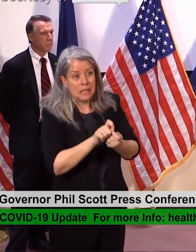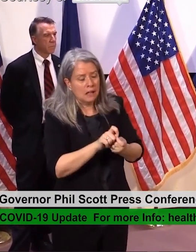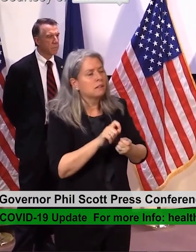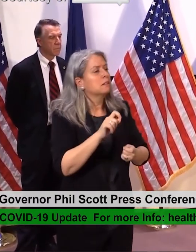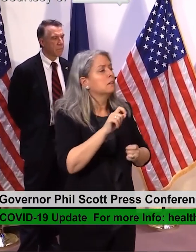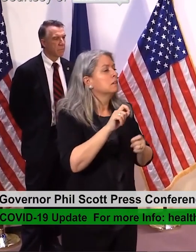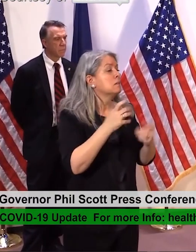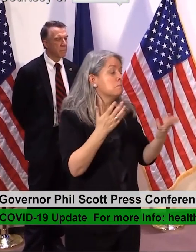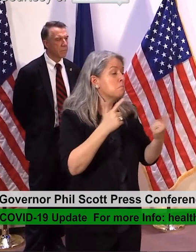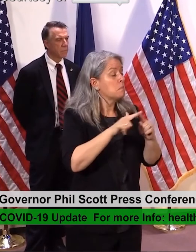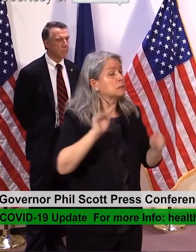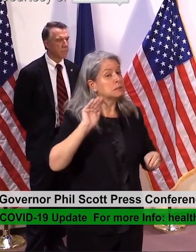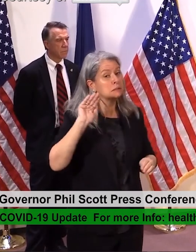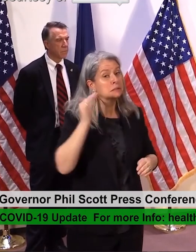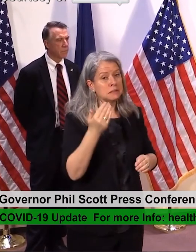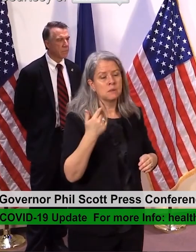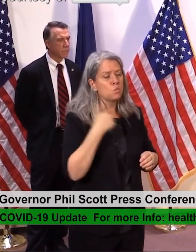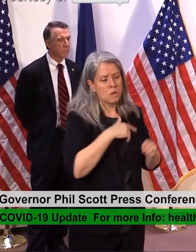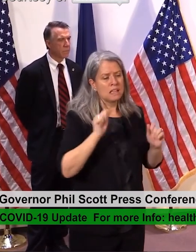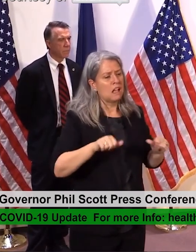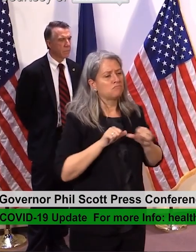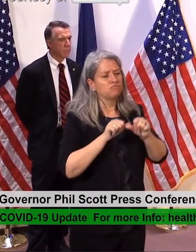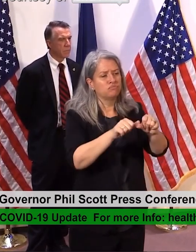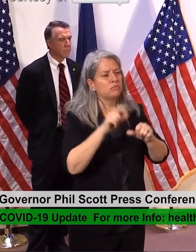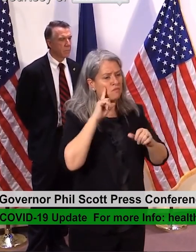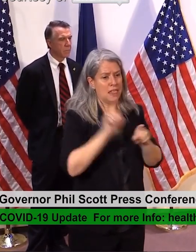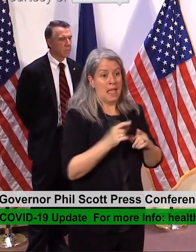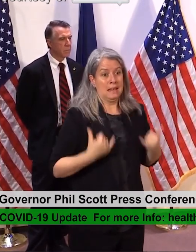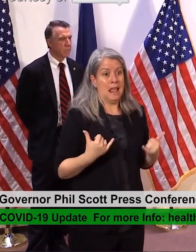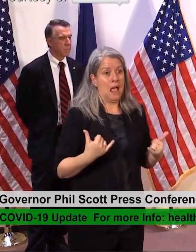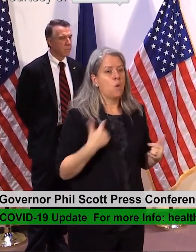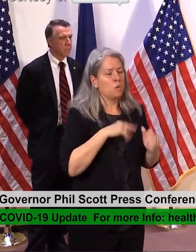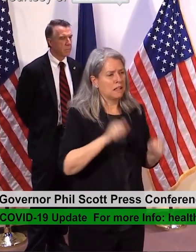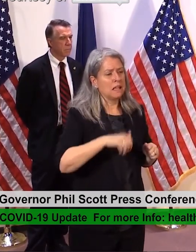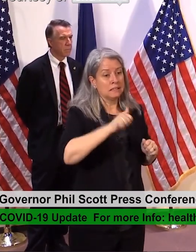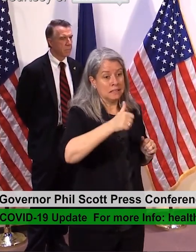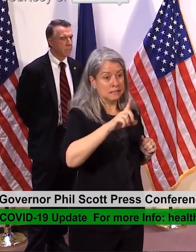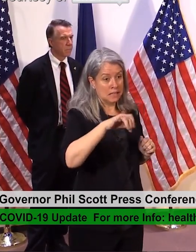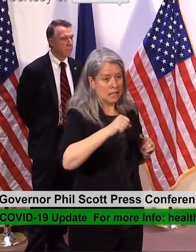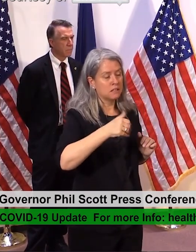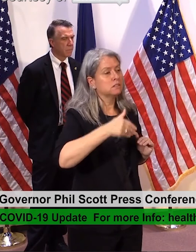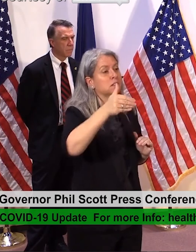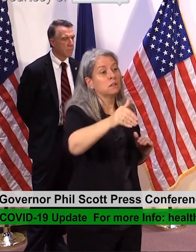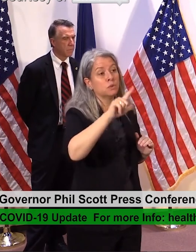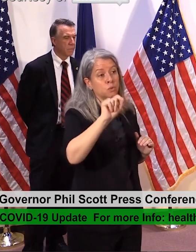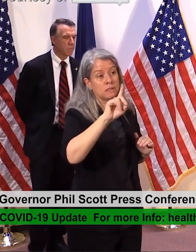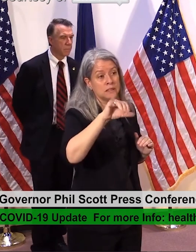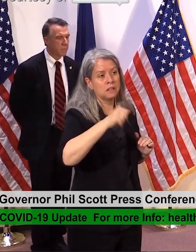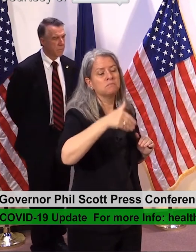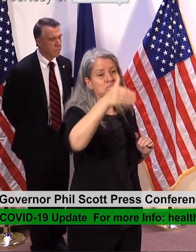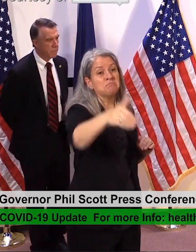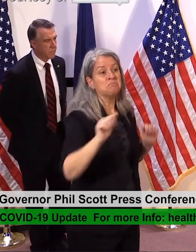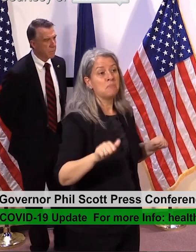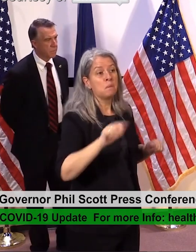say, well over 10 days, if not double or triple that, we've had a